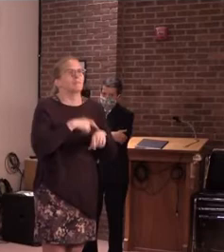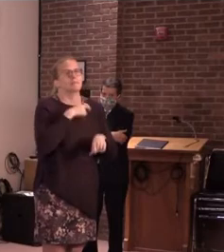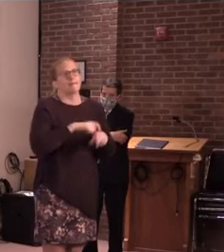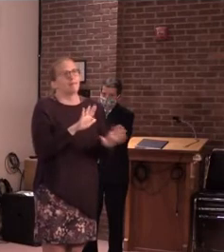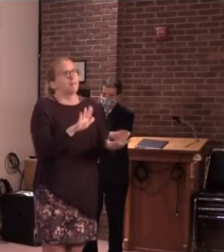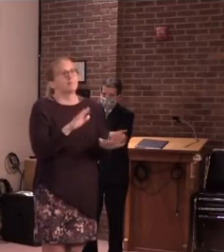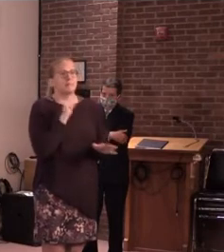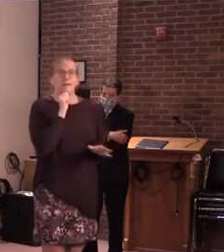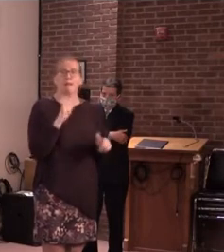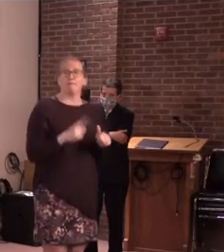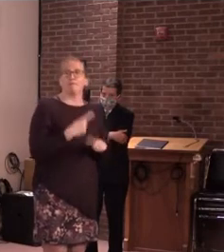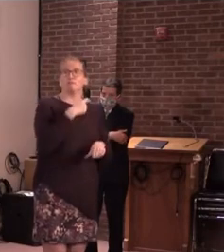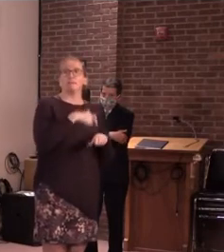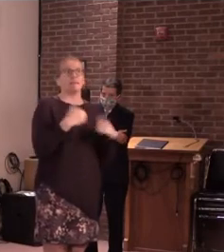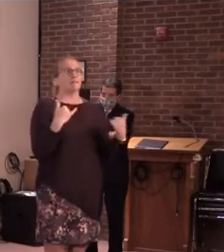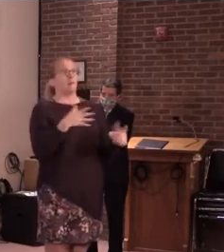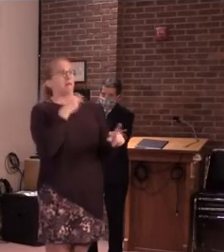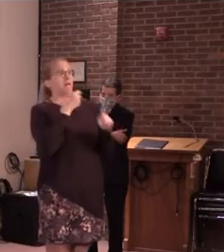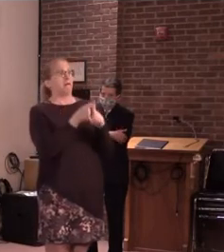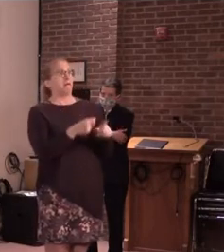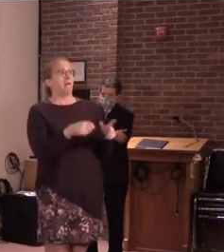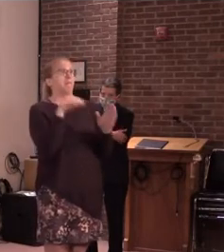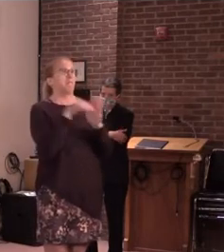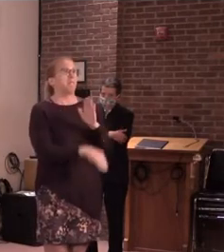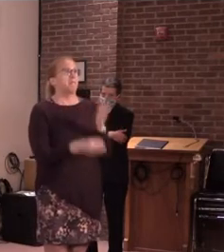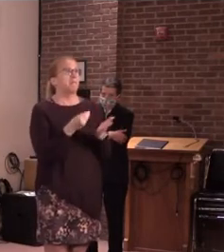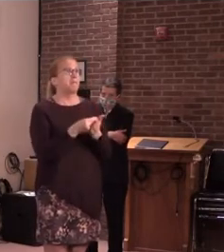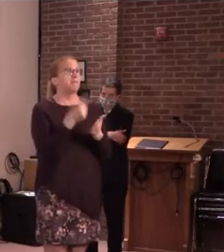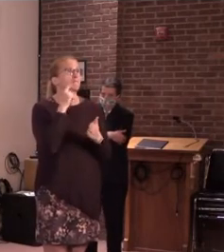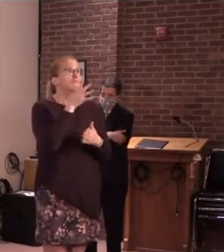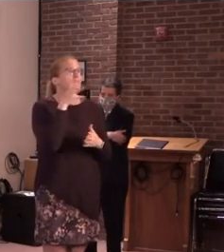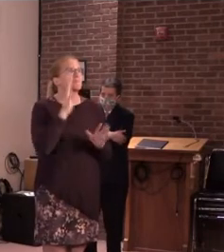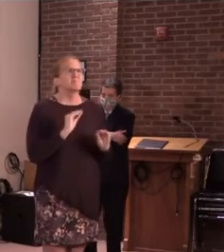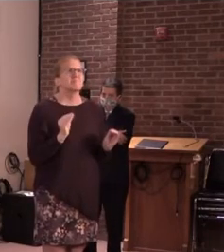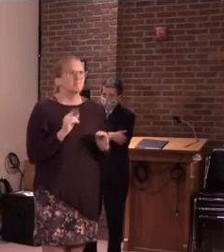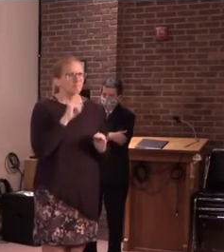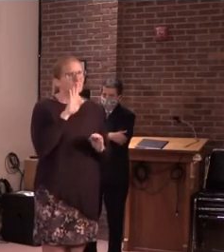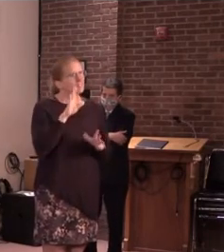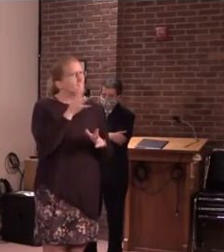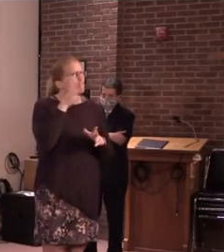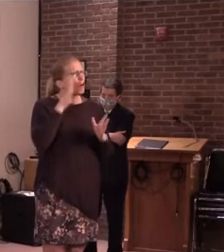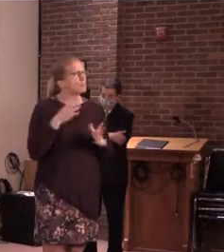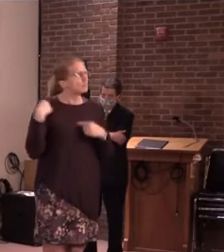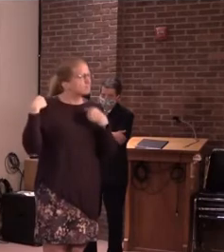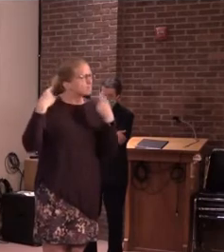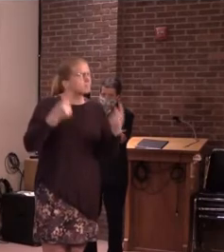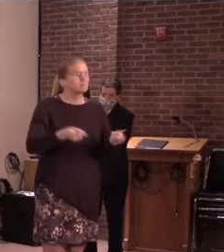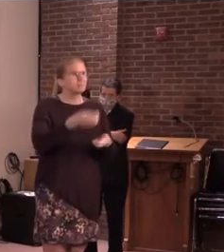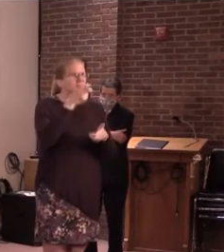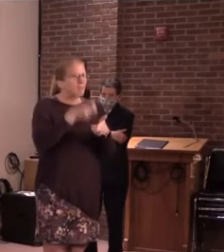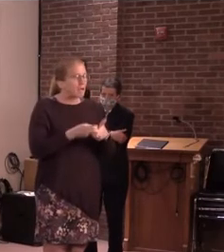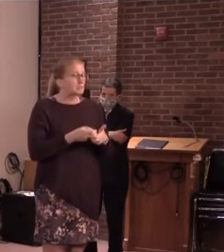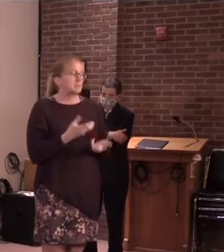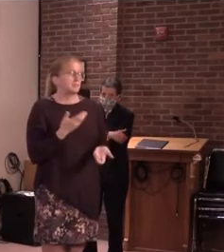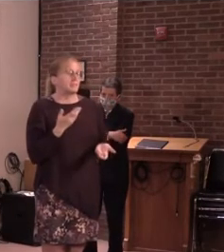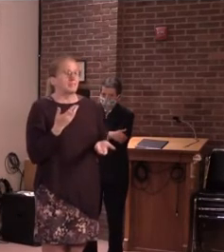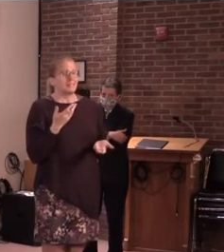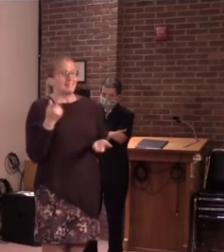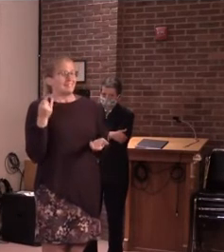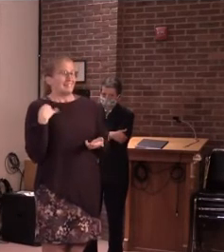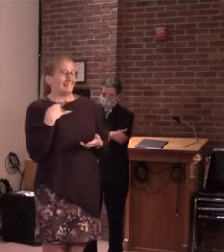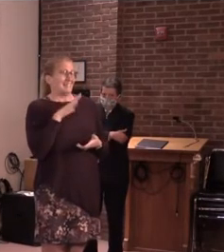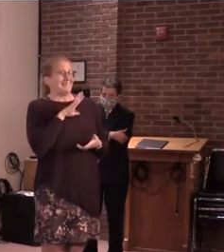not an infusion of something like $50 million to an economic model that